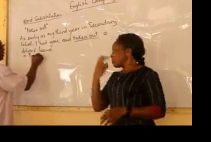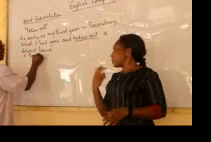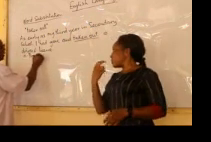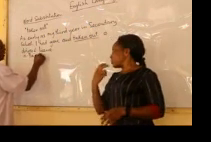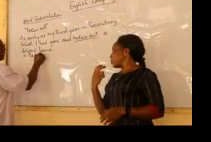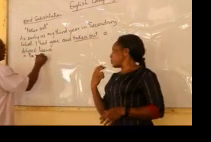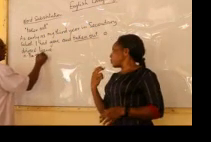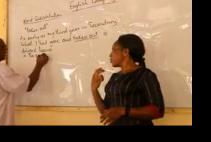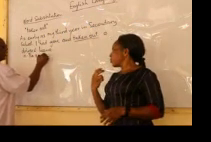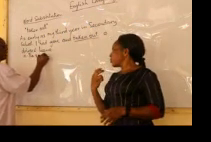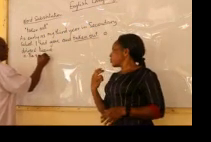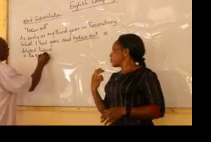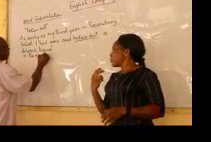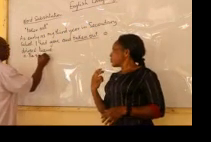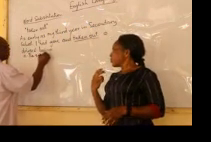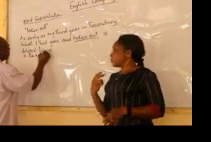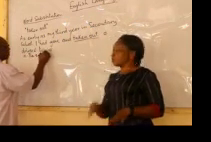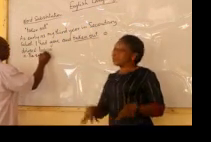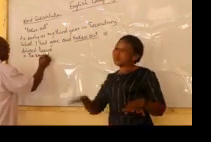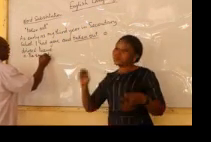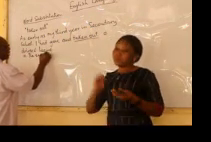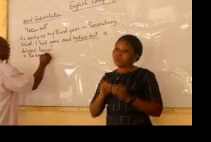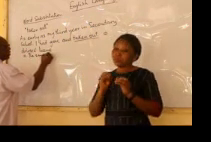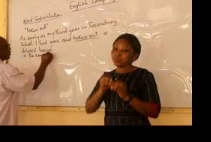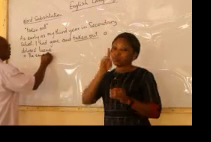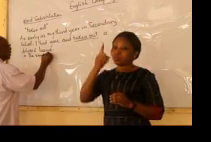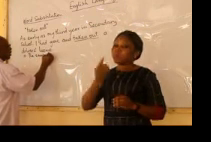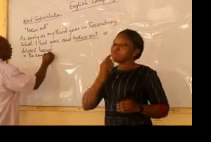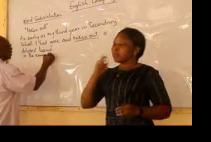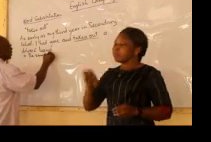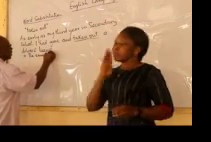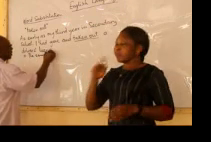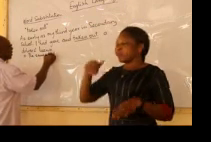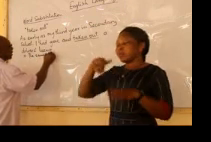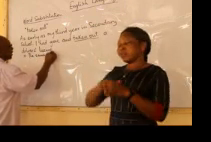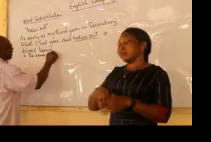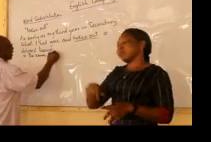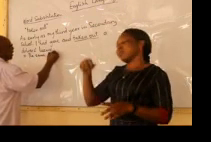Must be in the same part of speech